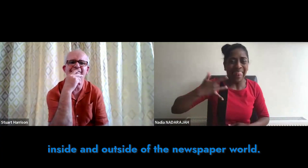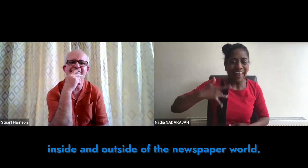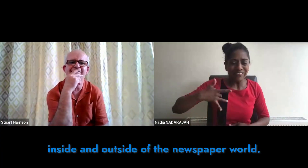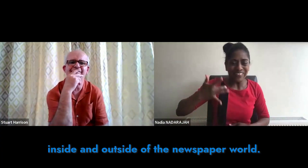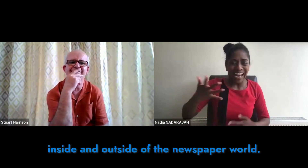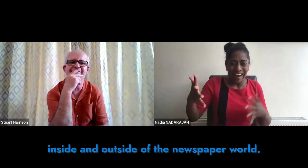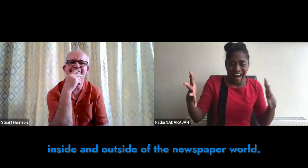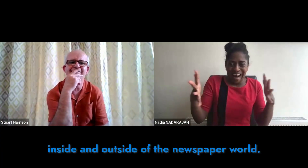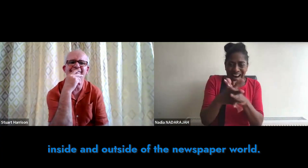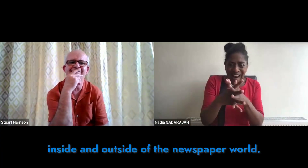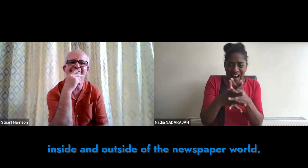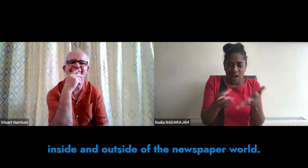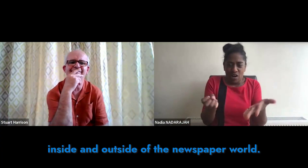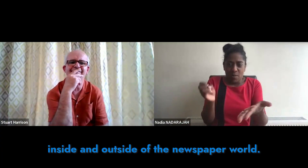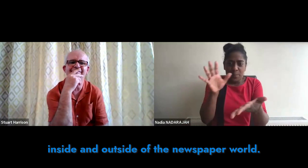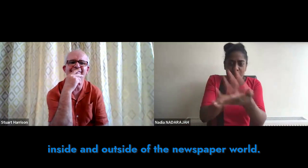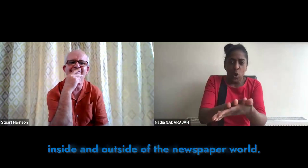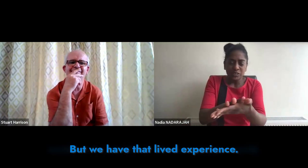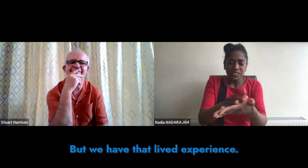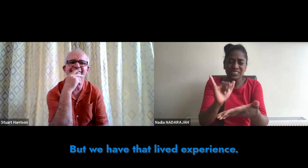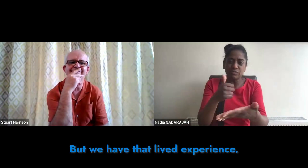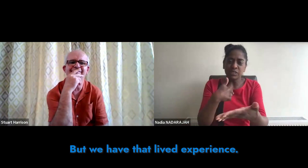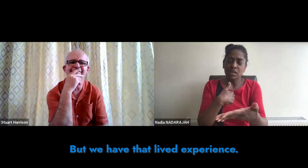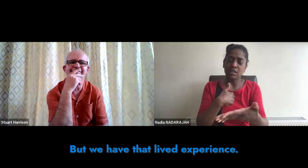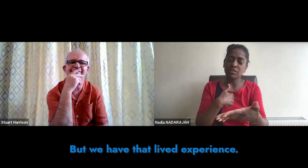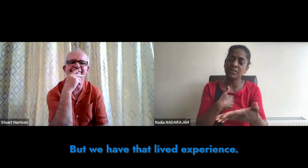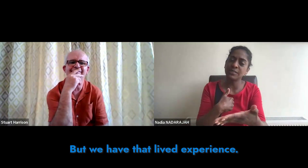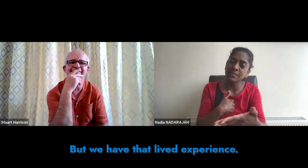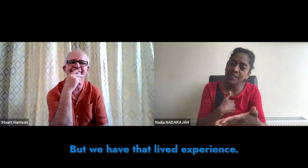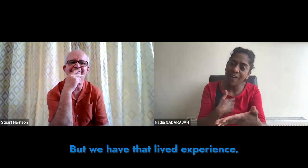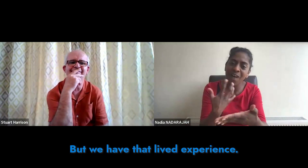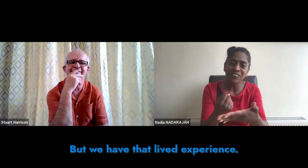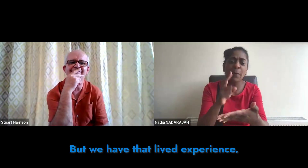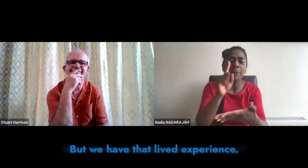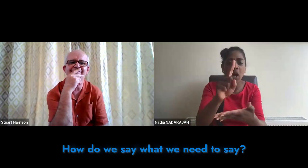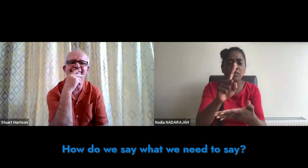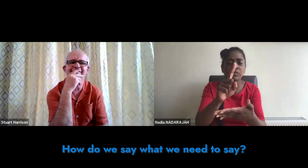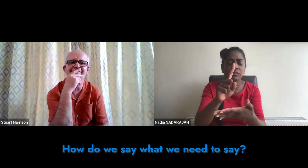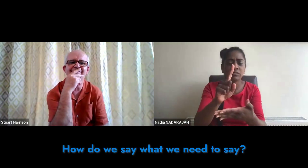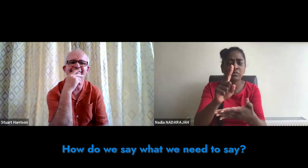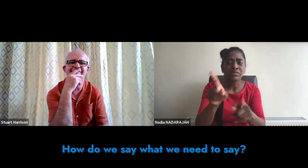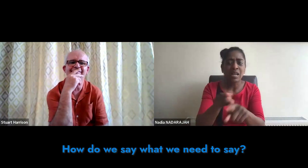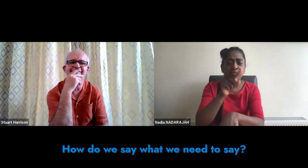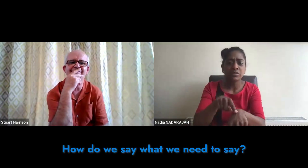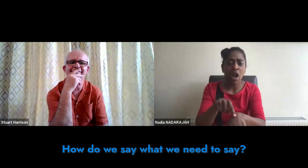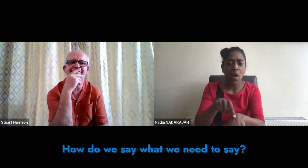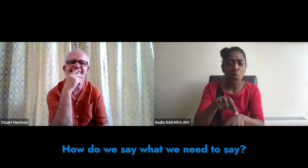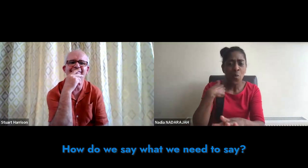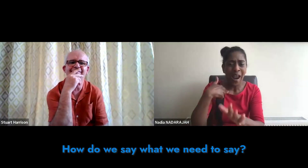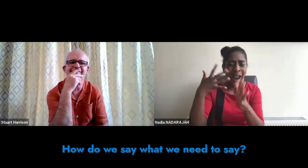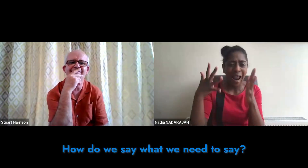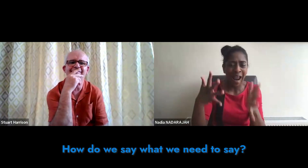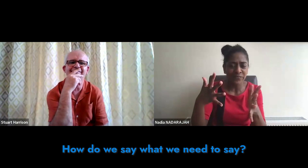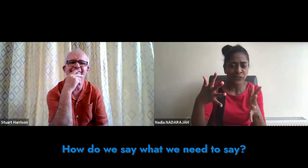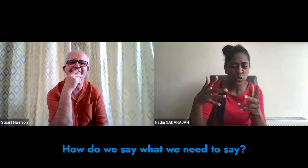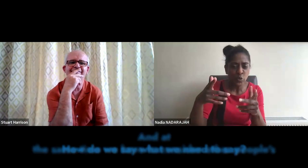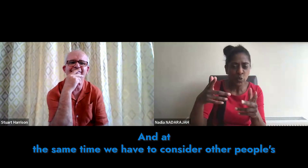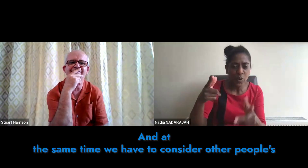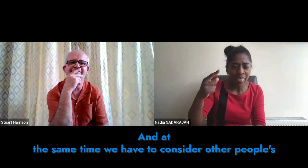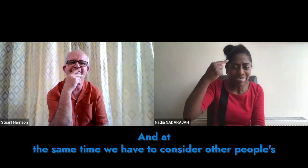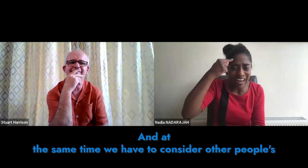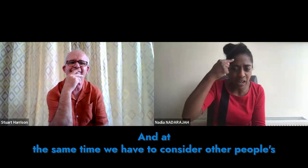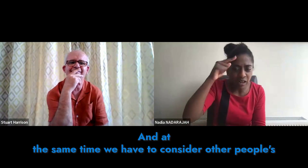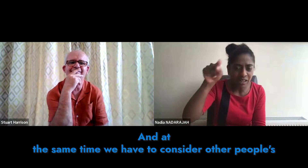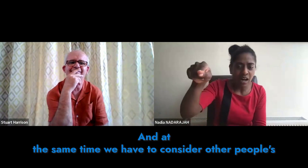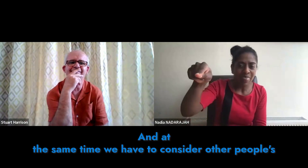outside of the newspaper world, but we have that lived experience. How do we say what we need to say?